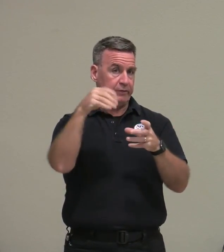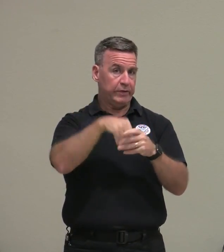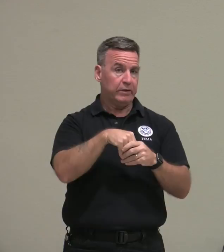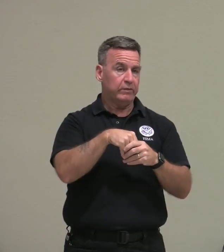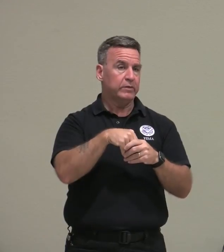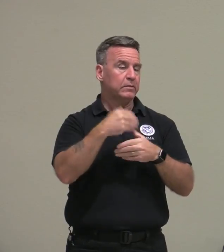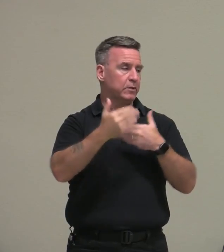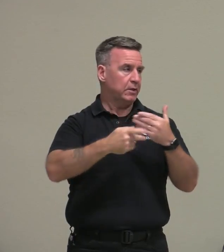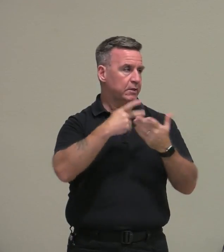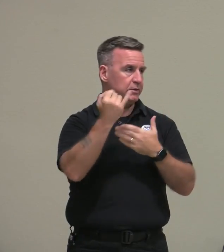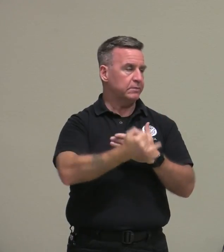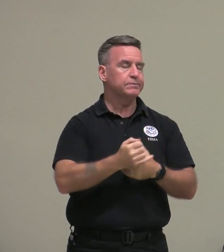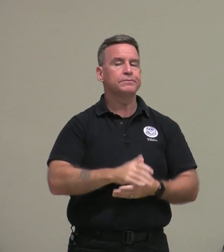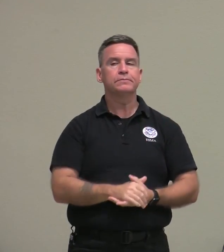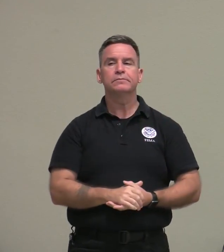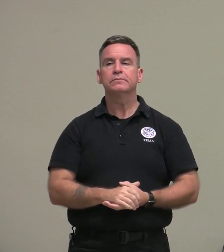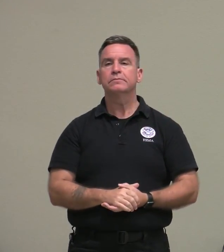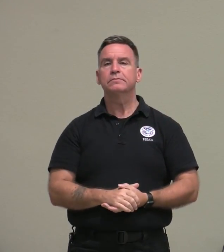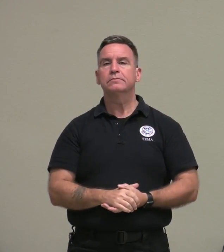get involved in the project.